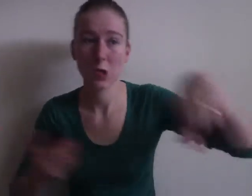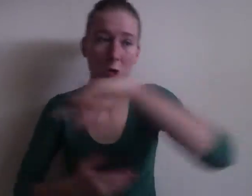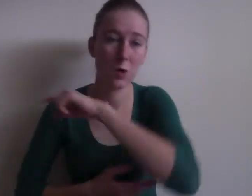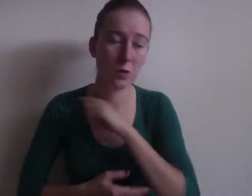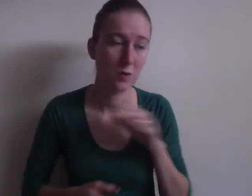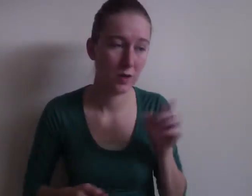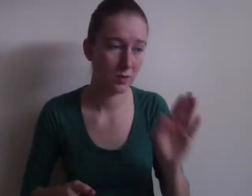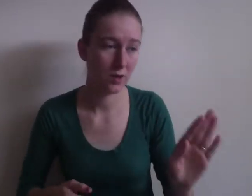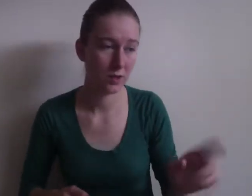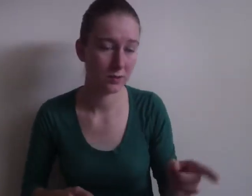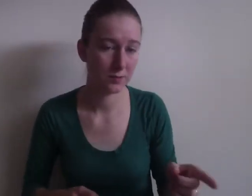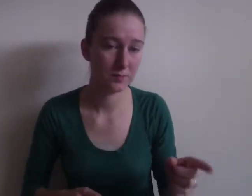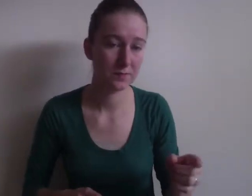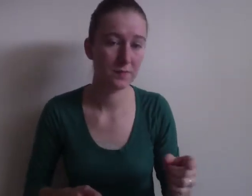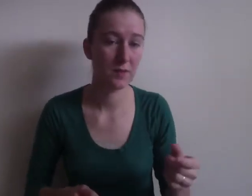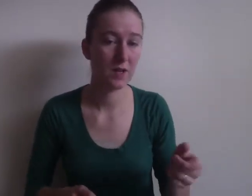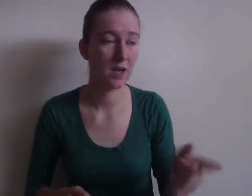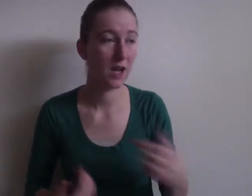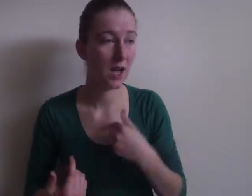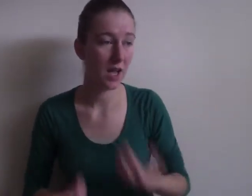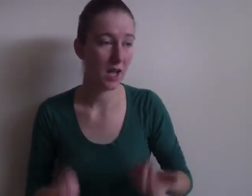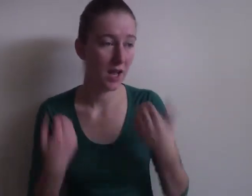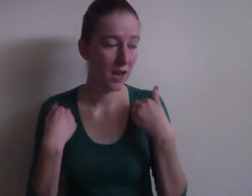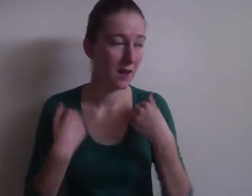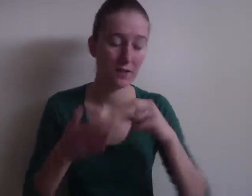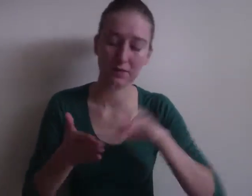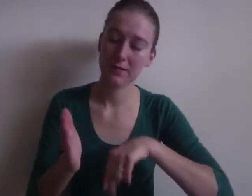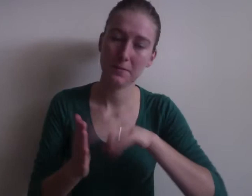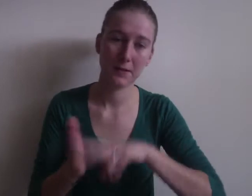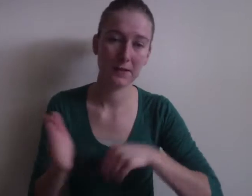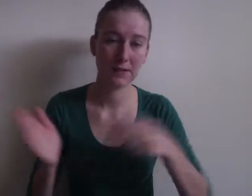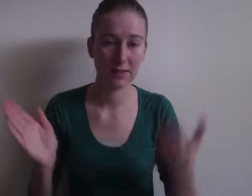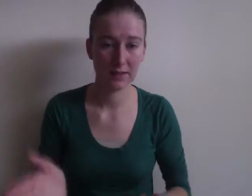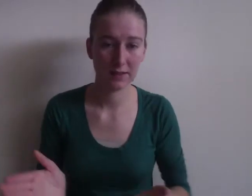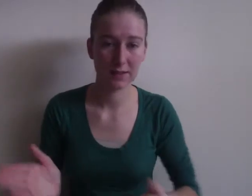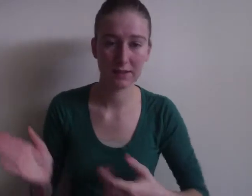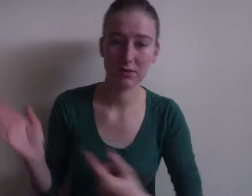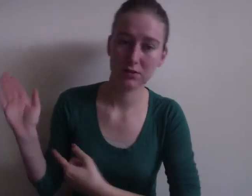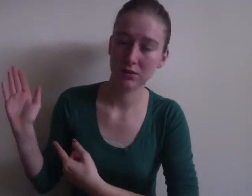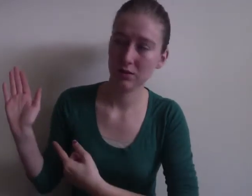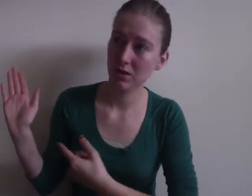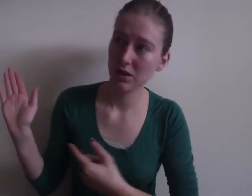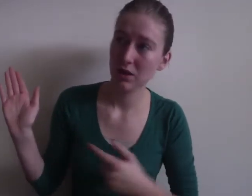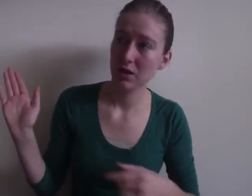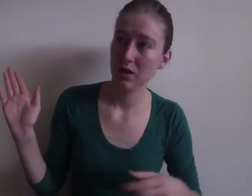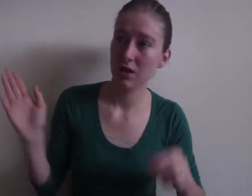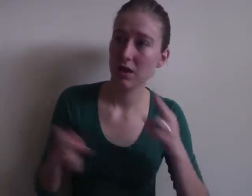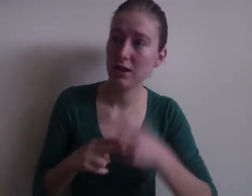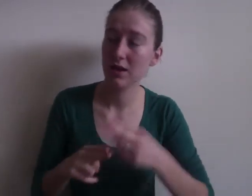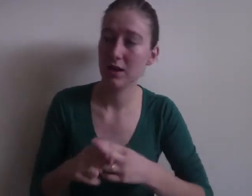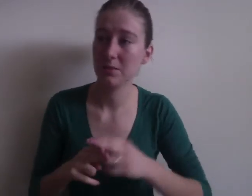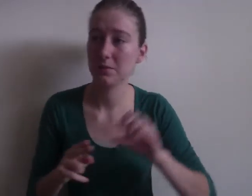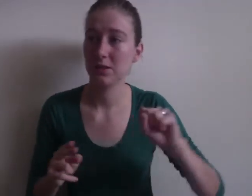painting right here called The Shelton with Sunspots. So she painted the big buildings. But she had a special way of painting that